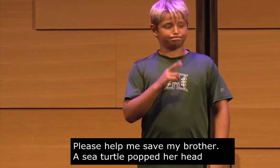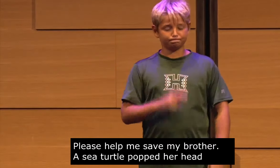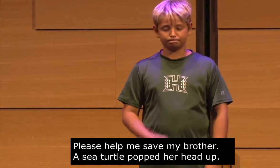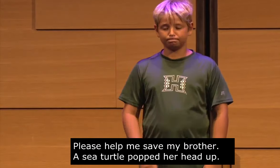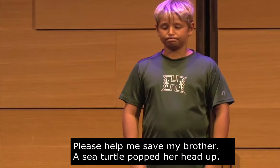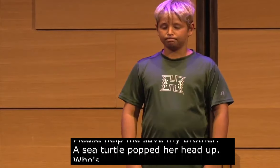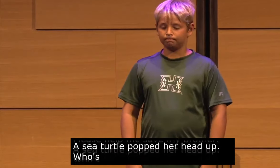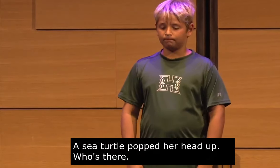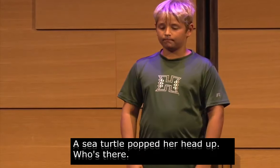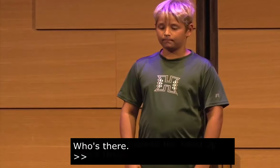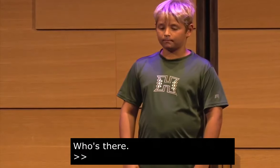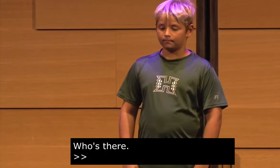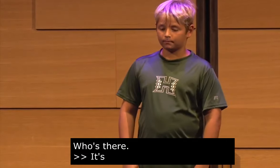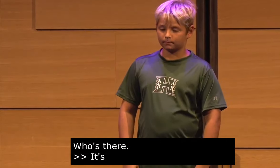help me save my brother from the Great Puhi.